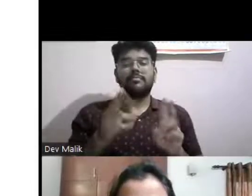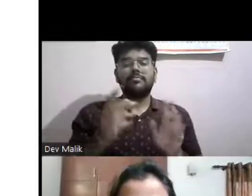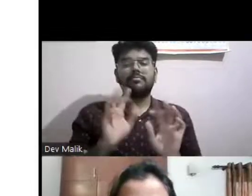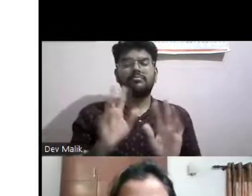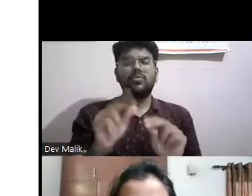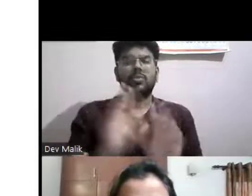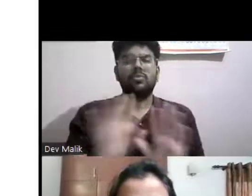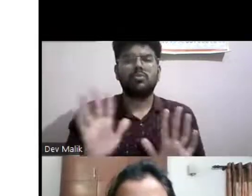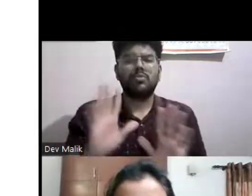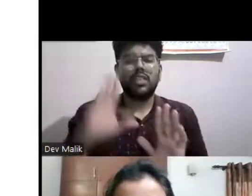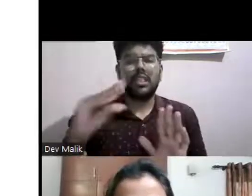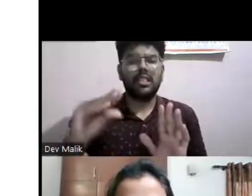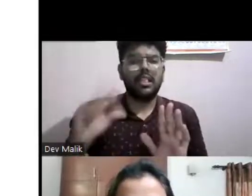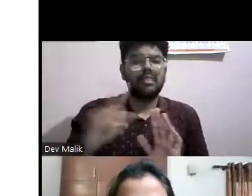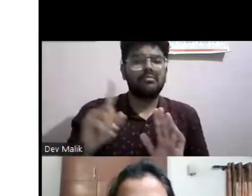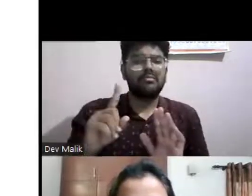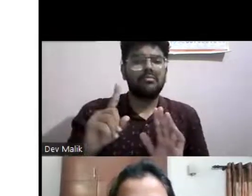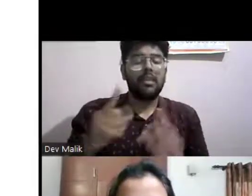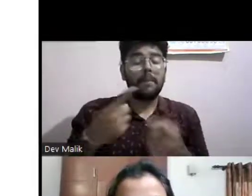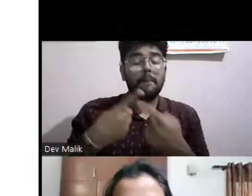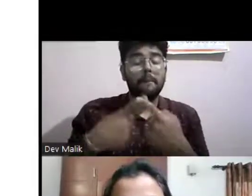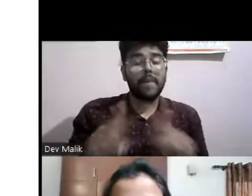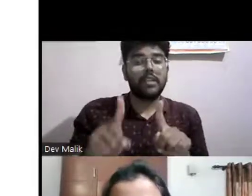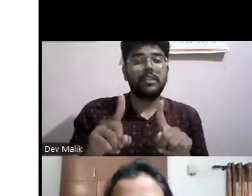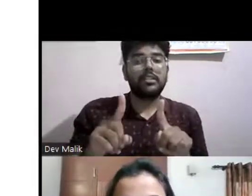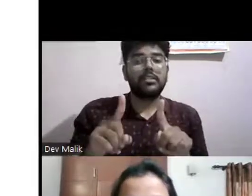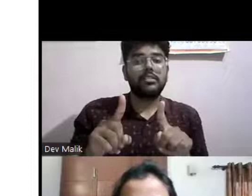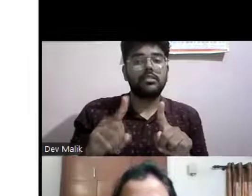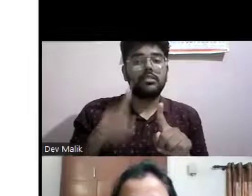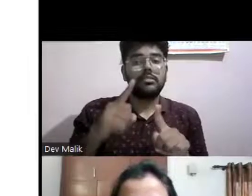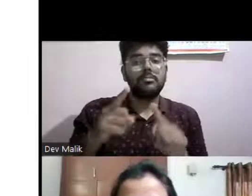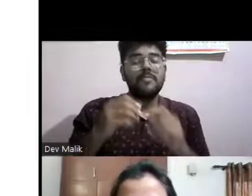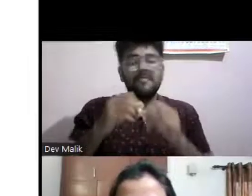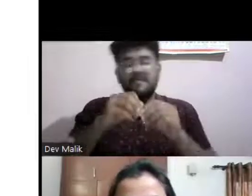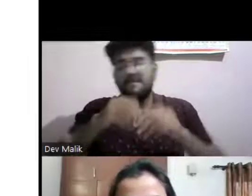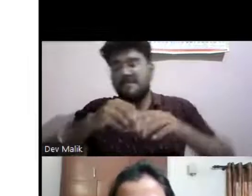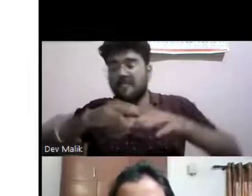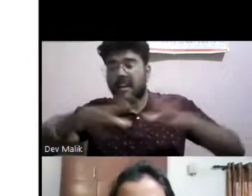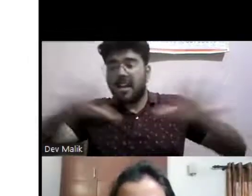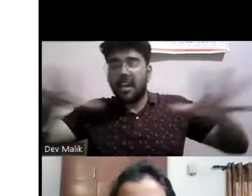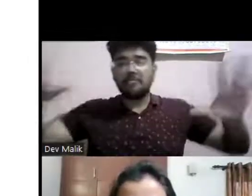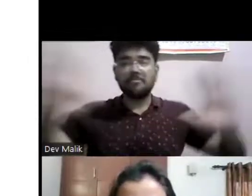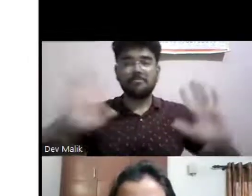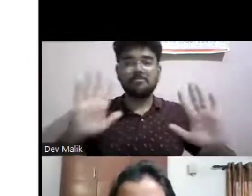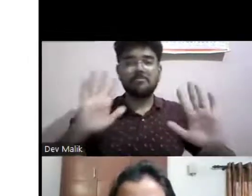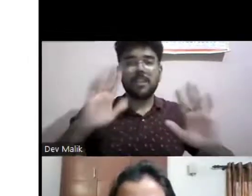deficit, but rather as a diverse way of living life.